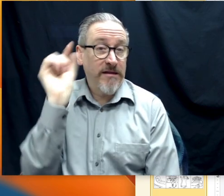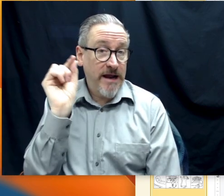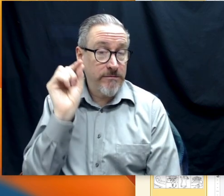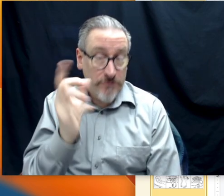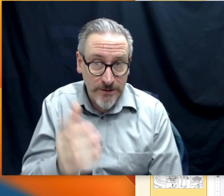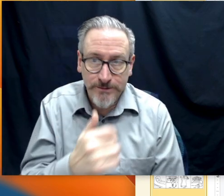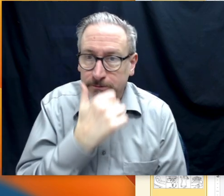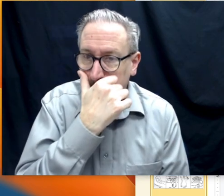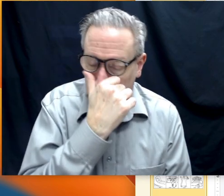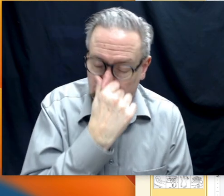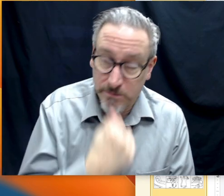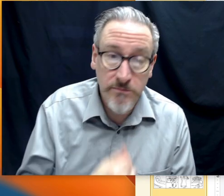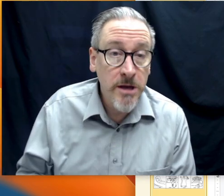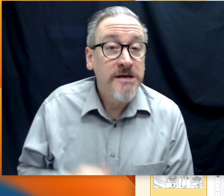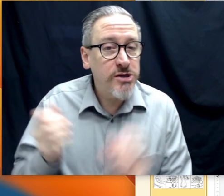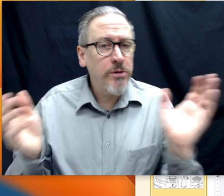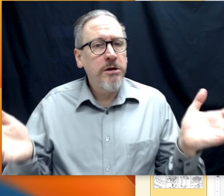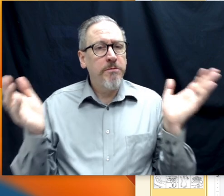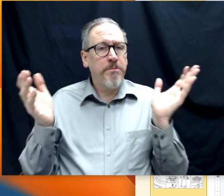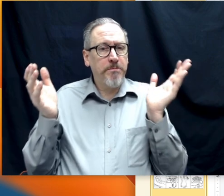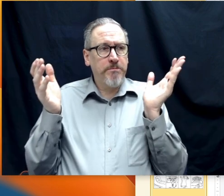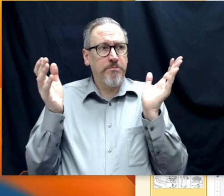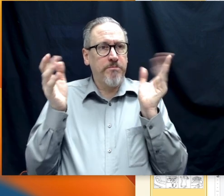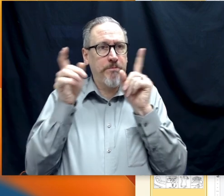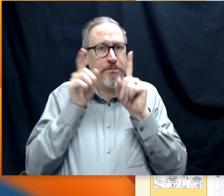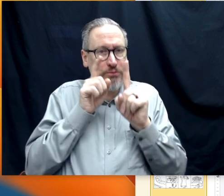Entered Gallaudet, right? So